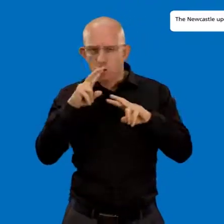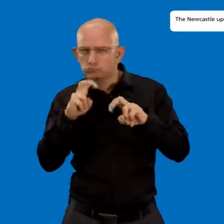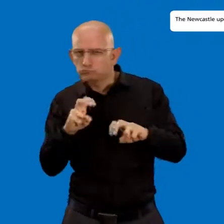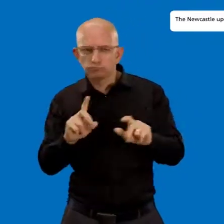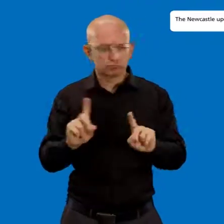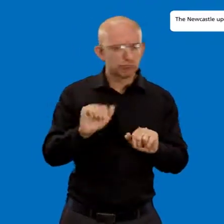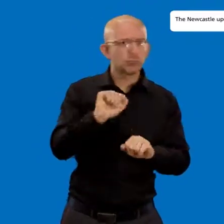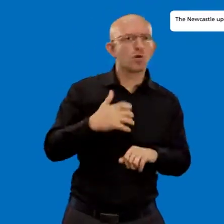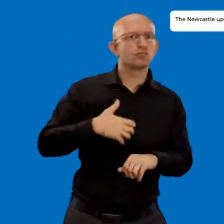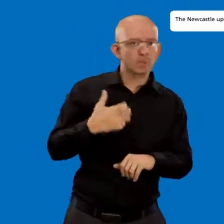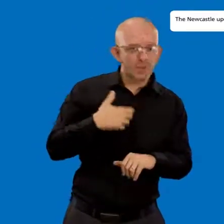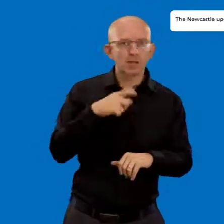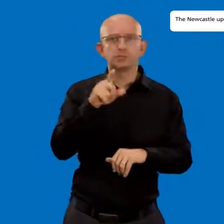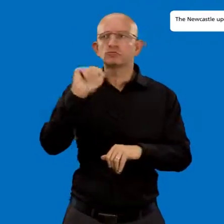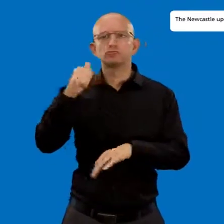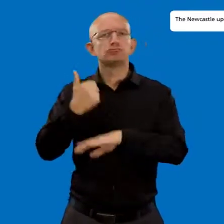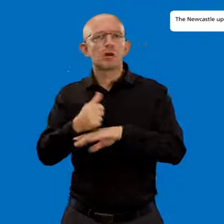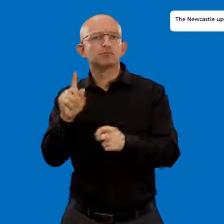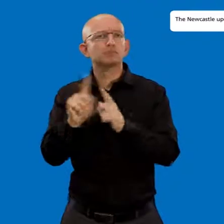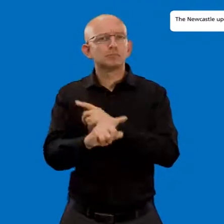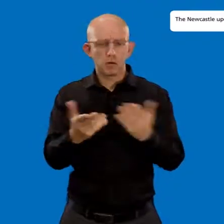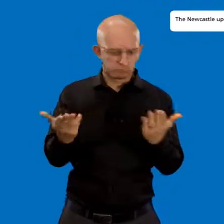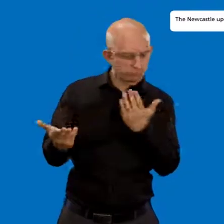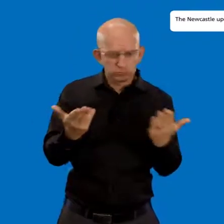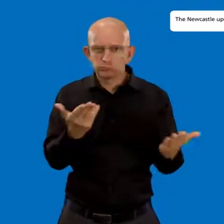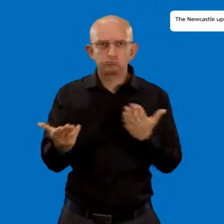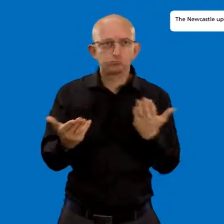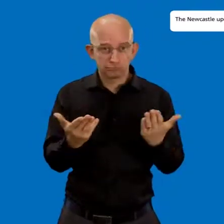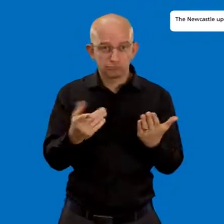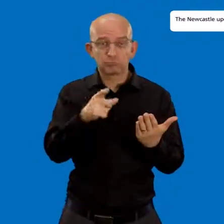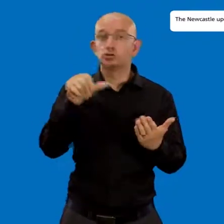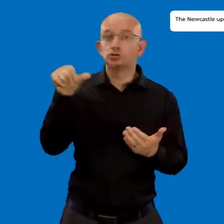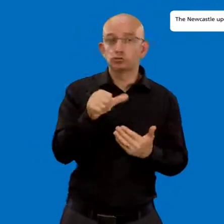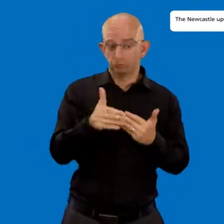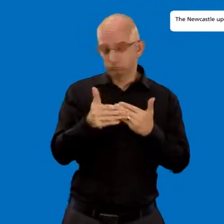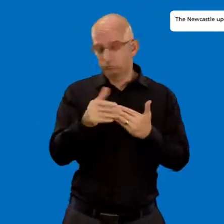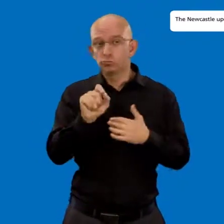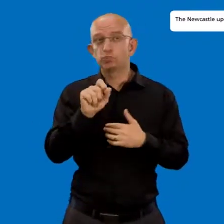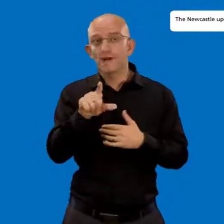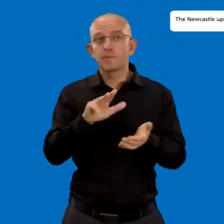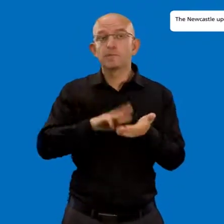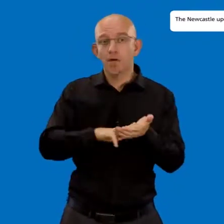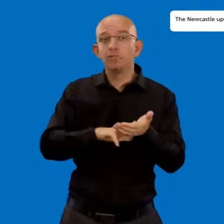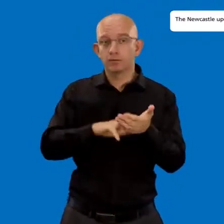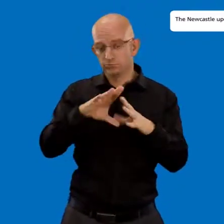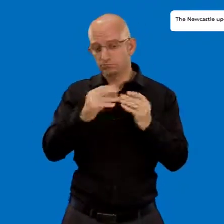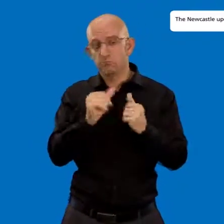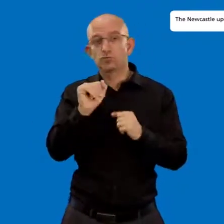your complaint and the Trust response. You should do this within 12 months of your complaint.